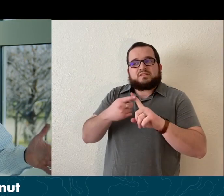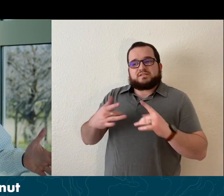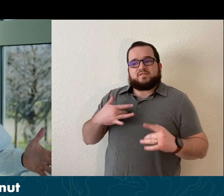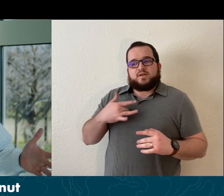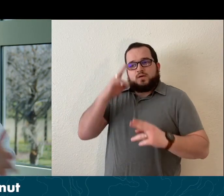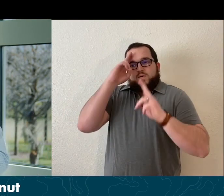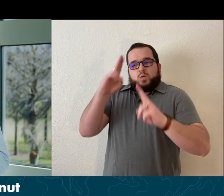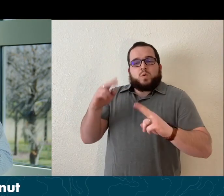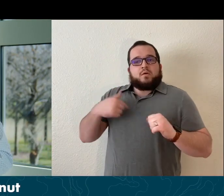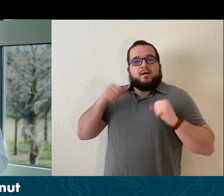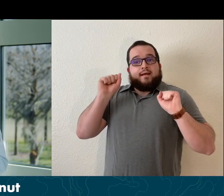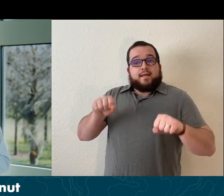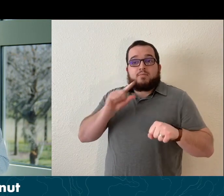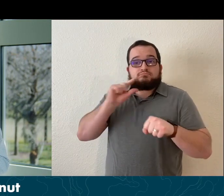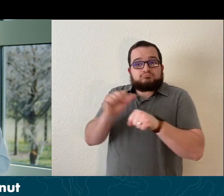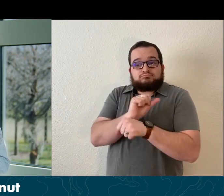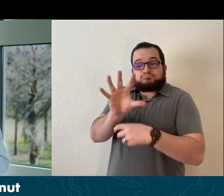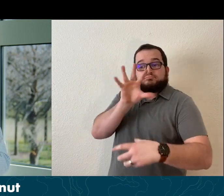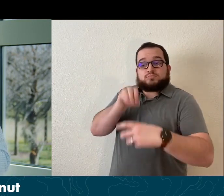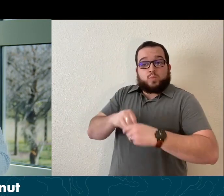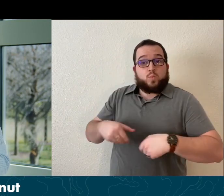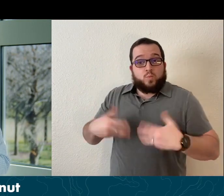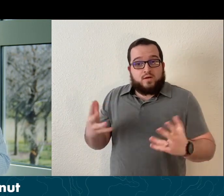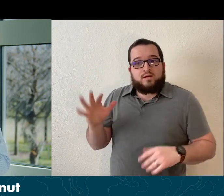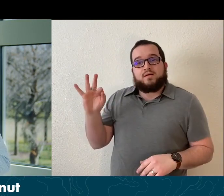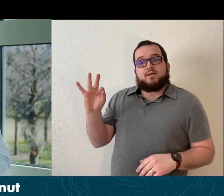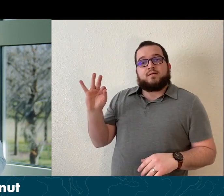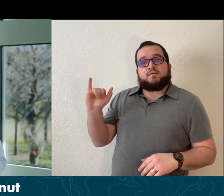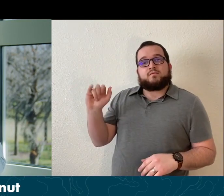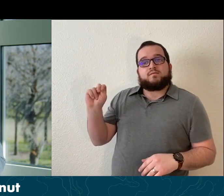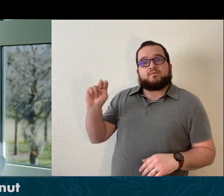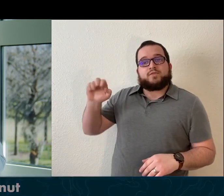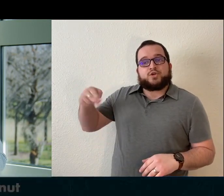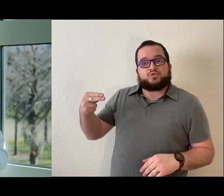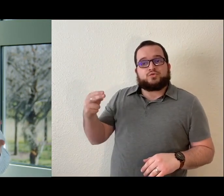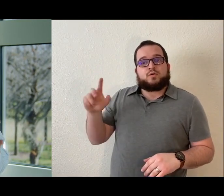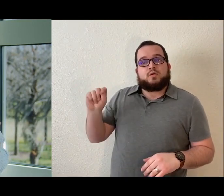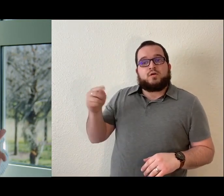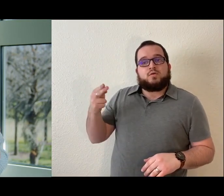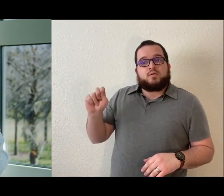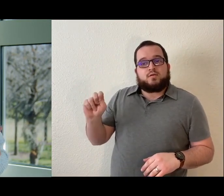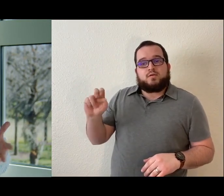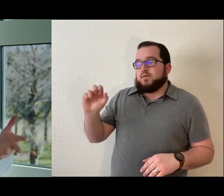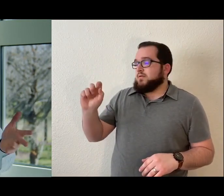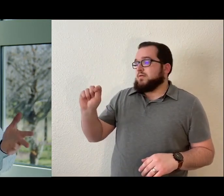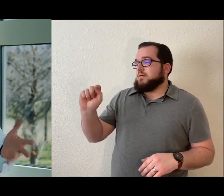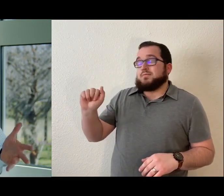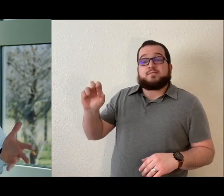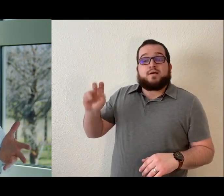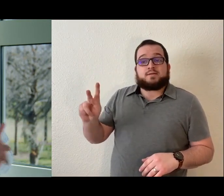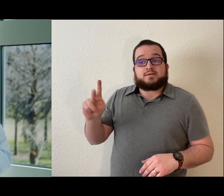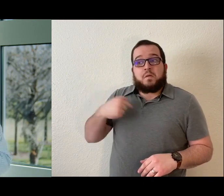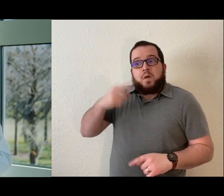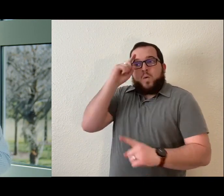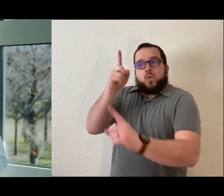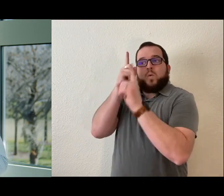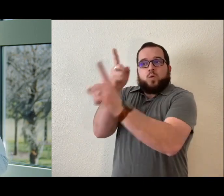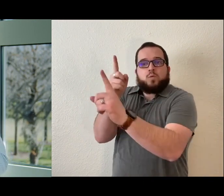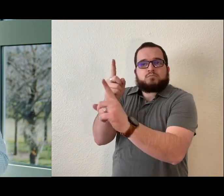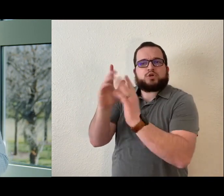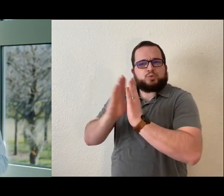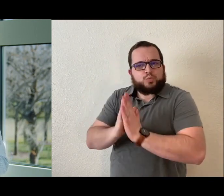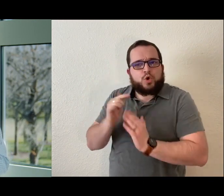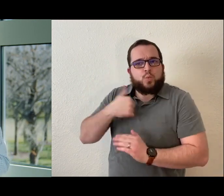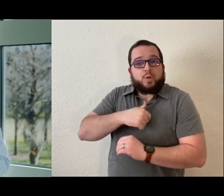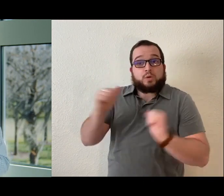Friends, it's my honor to be able to participate with you in finishing the task. Our hope and prayer is that together we can serve